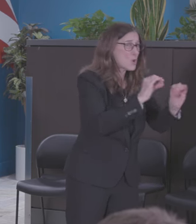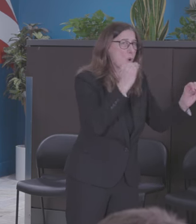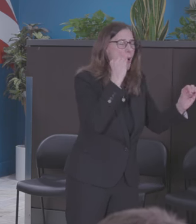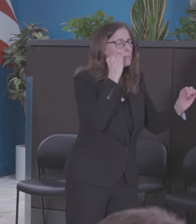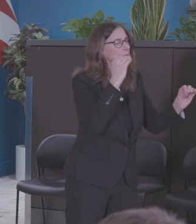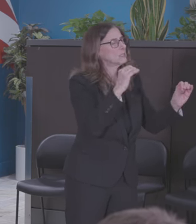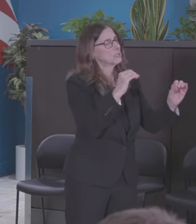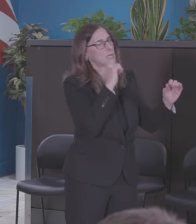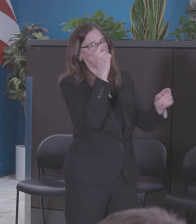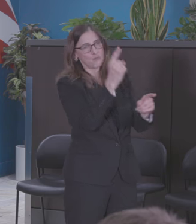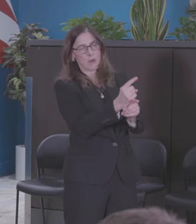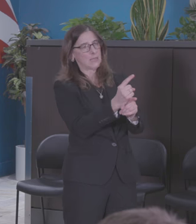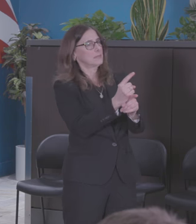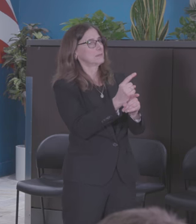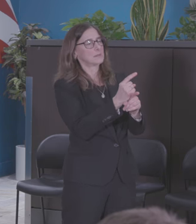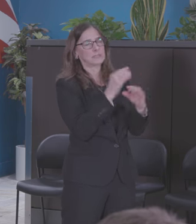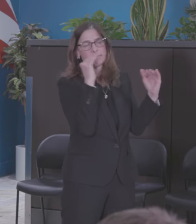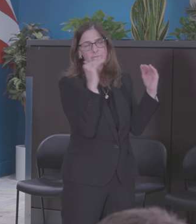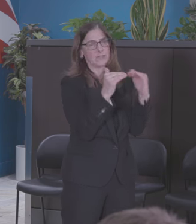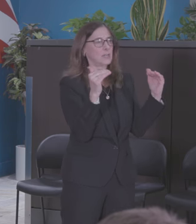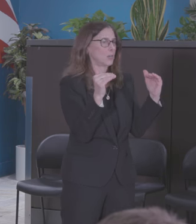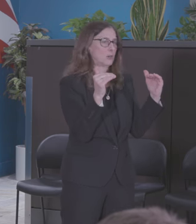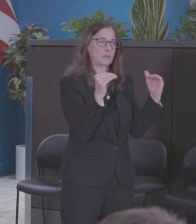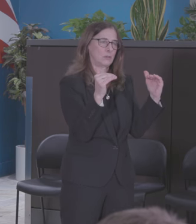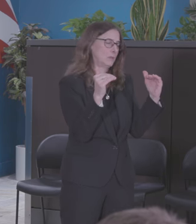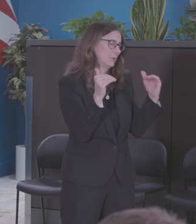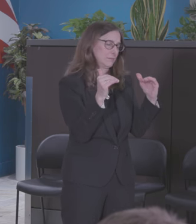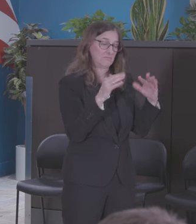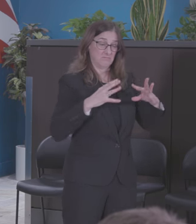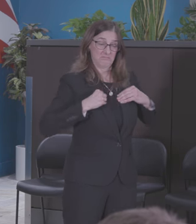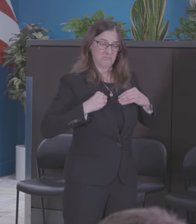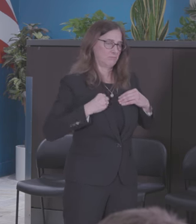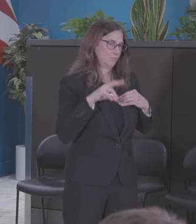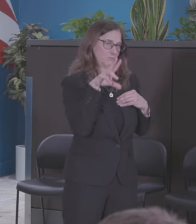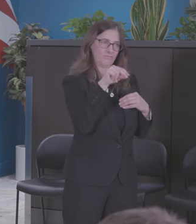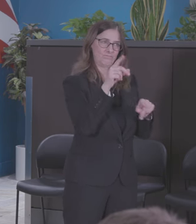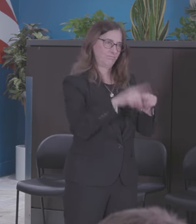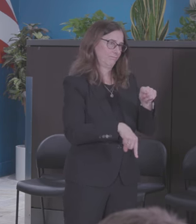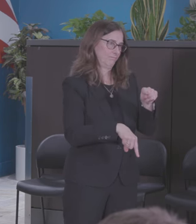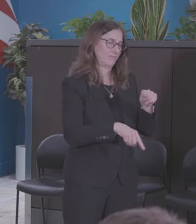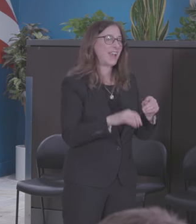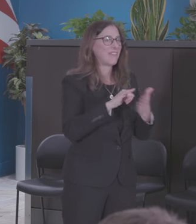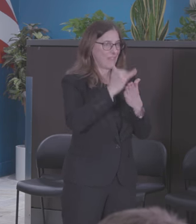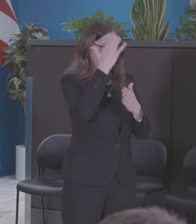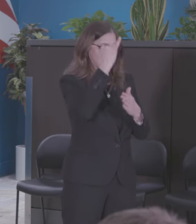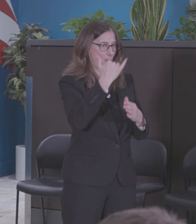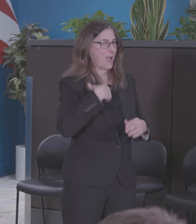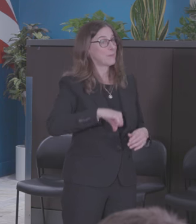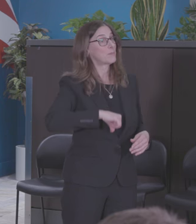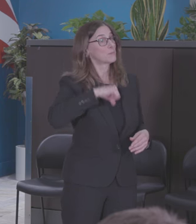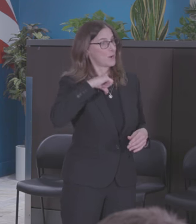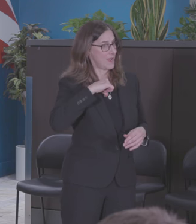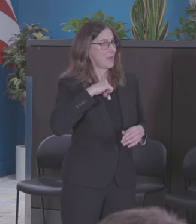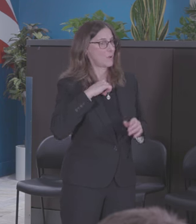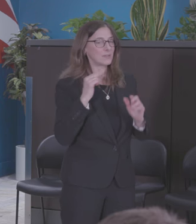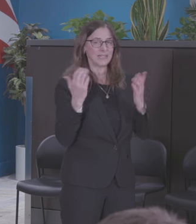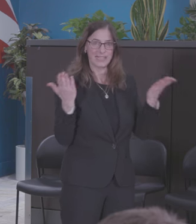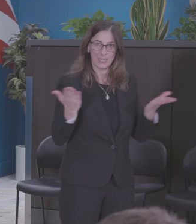stand. And that's why I am especially proud today to stand here with this team,